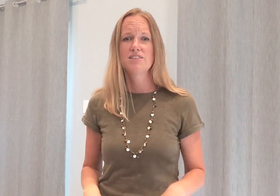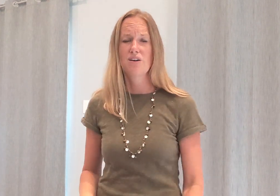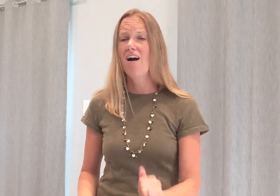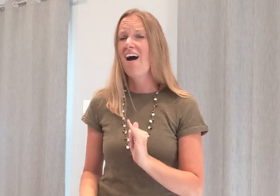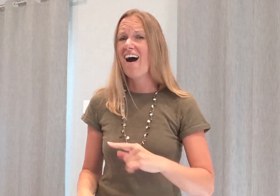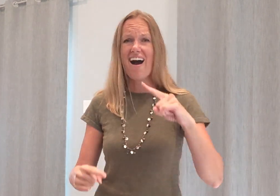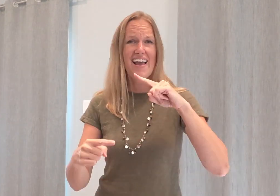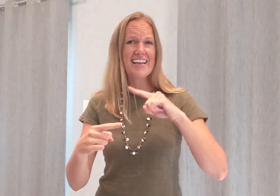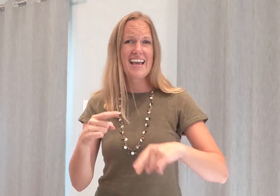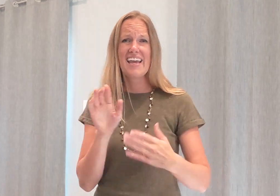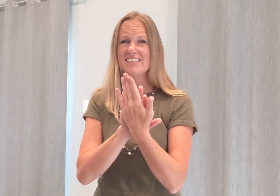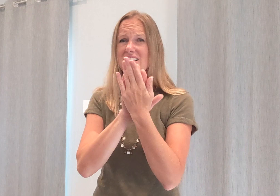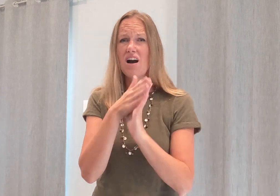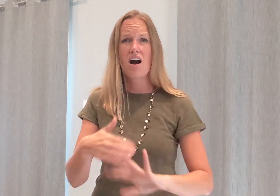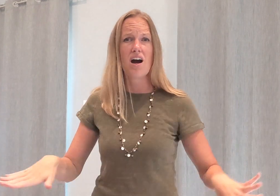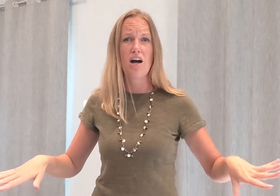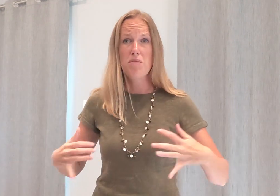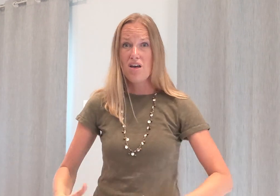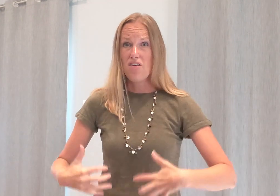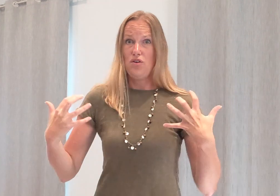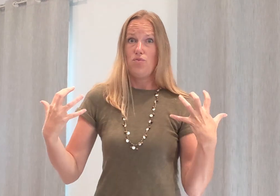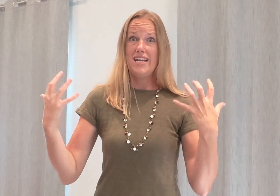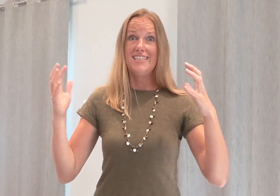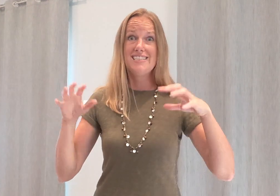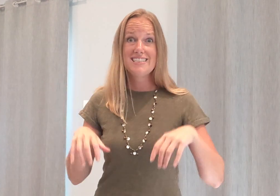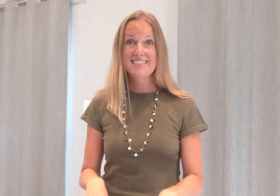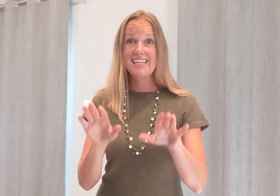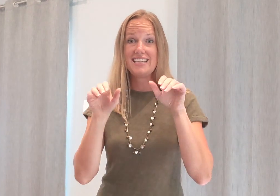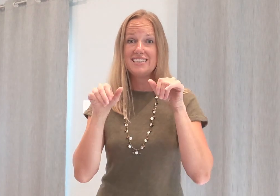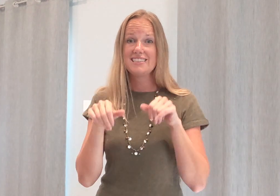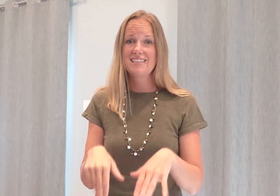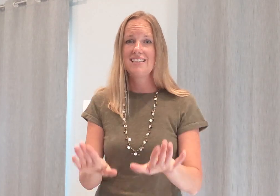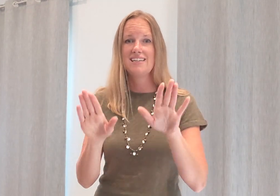So I can't calm the raging seas,